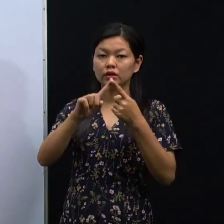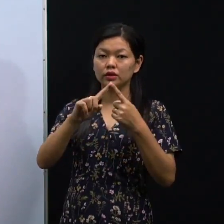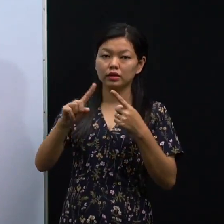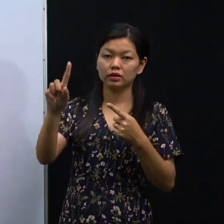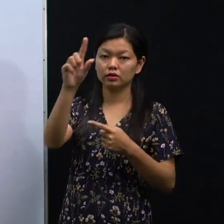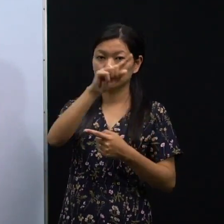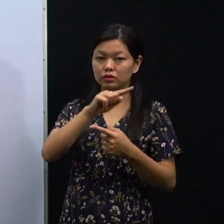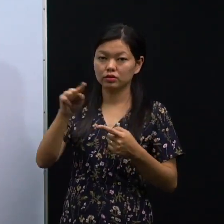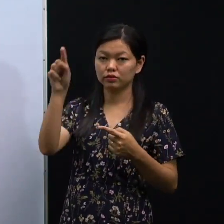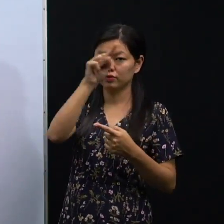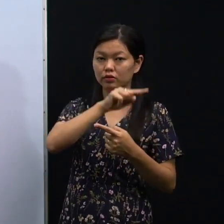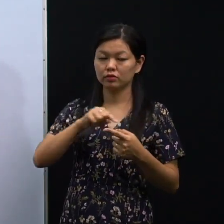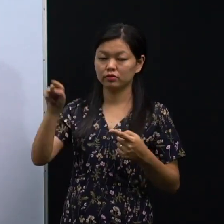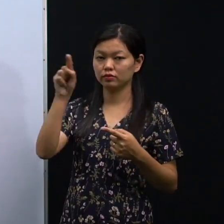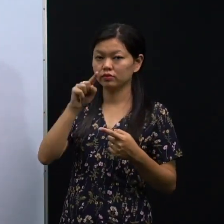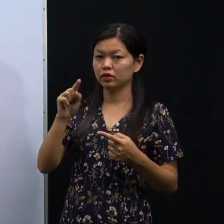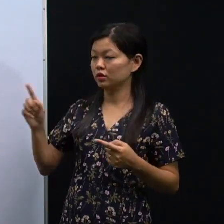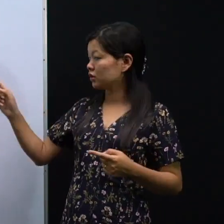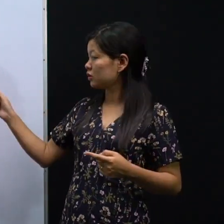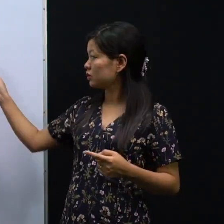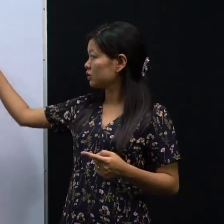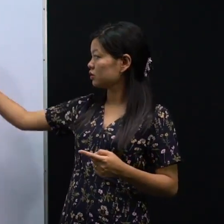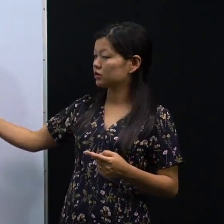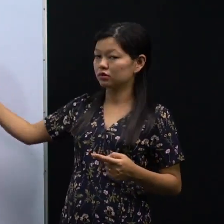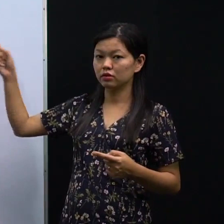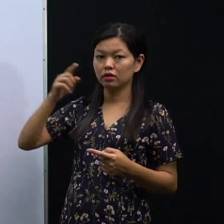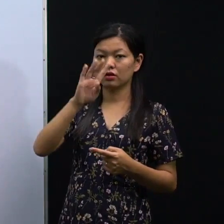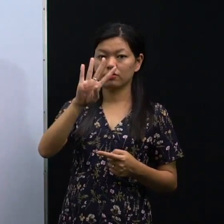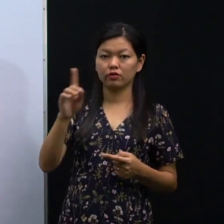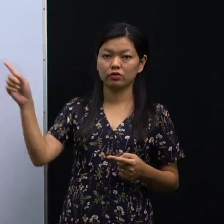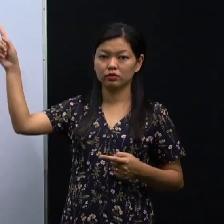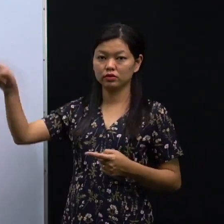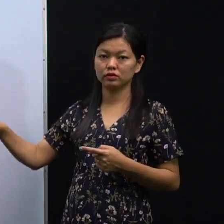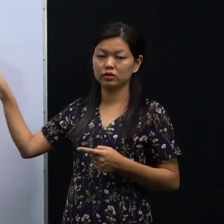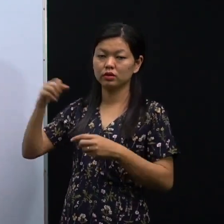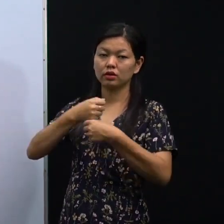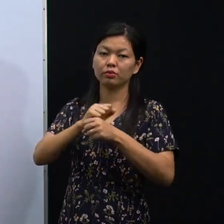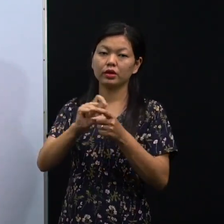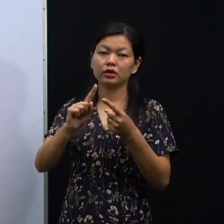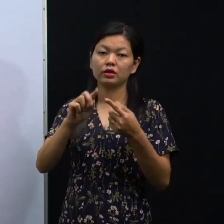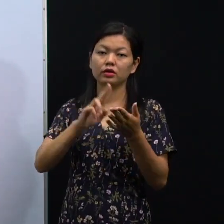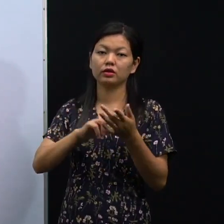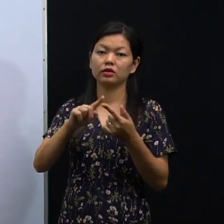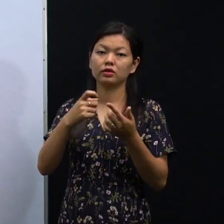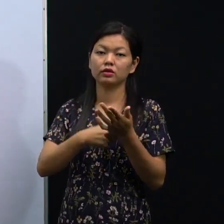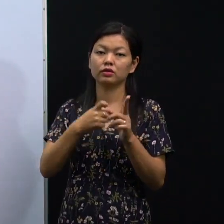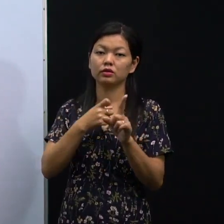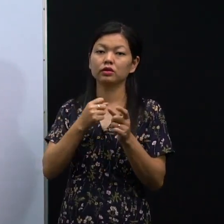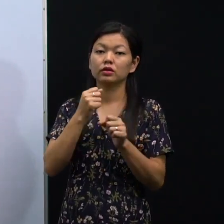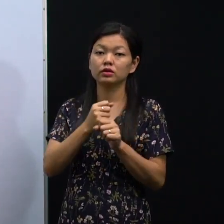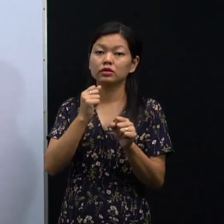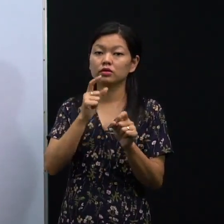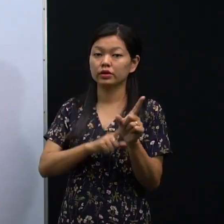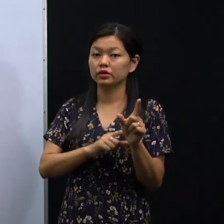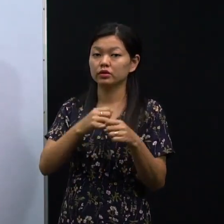around these shells, clear, fixed orbit, they do not radiate energy. Okay, so that is the difference you have to